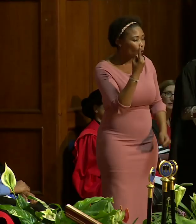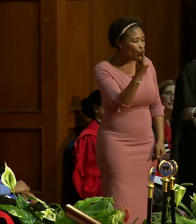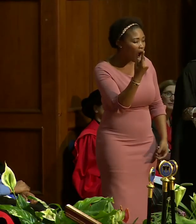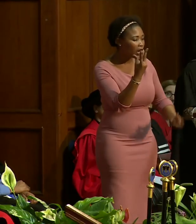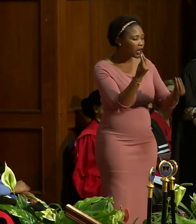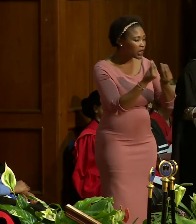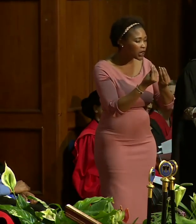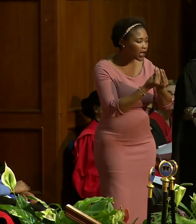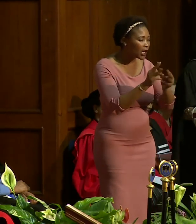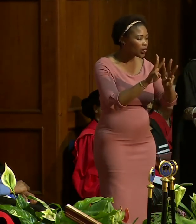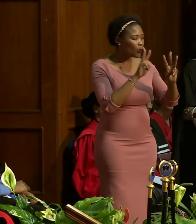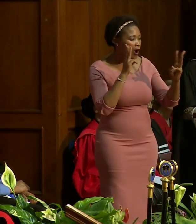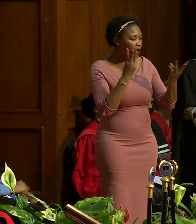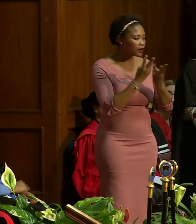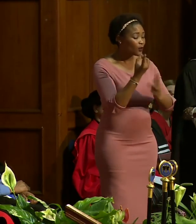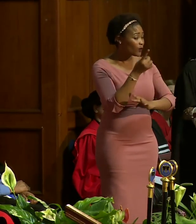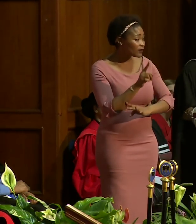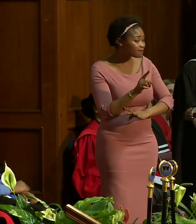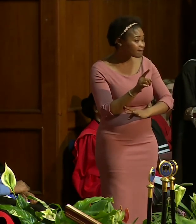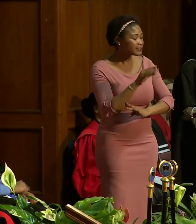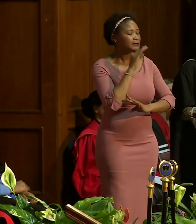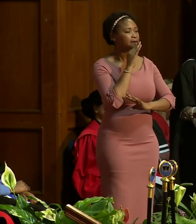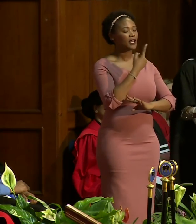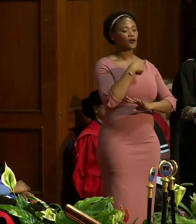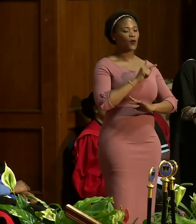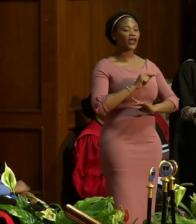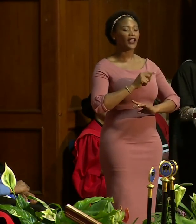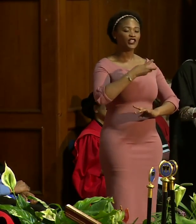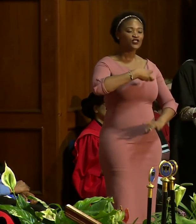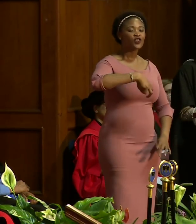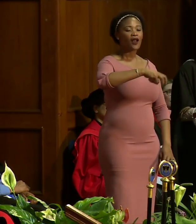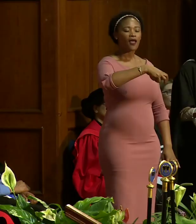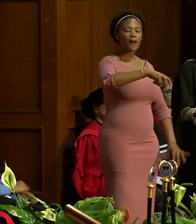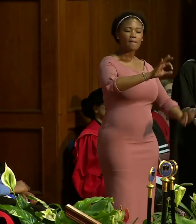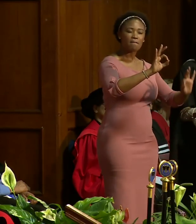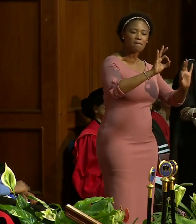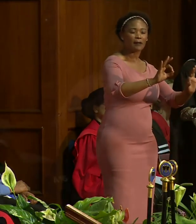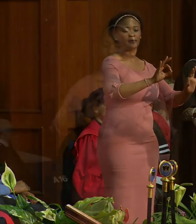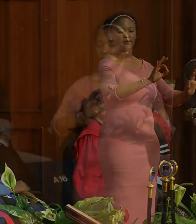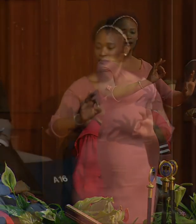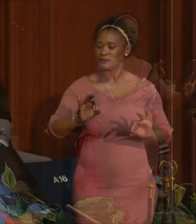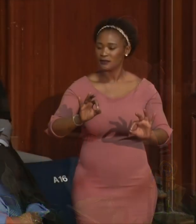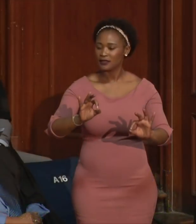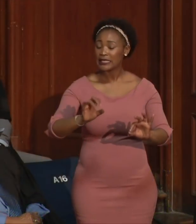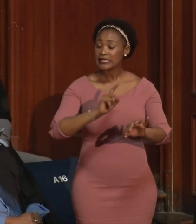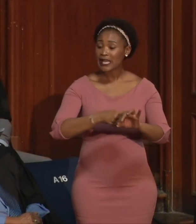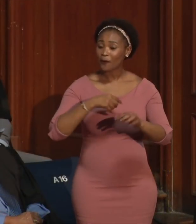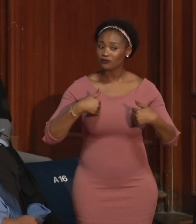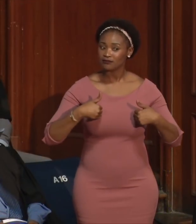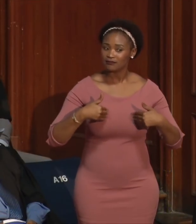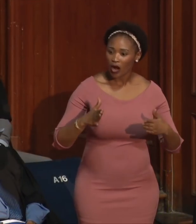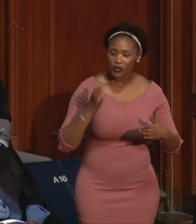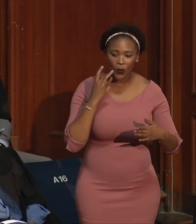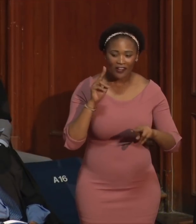in the world, it set us on an amazing journey and gave us so much credibility. By the time we launched in February